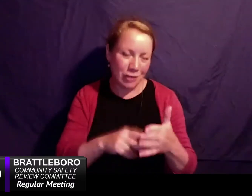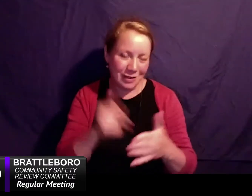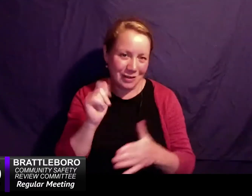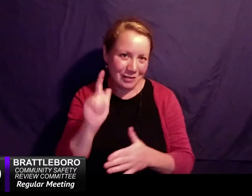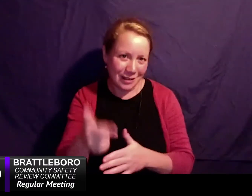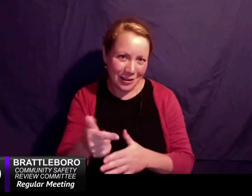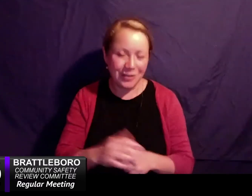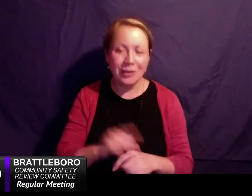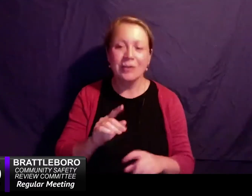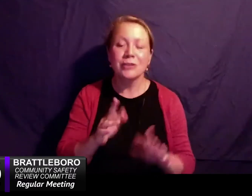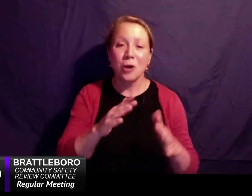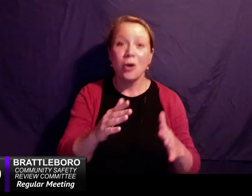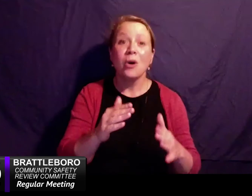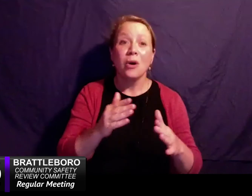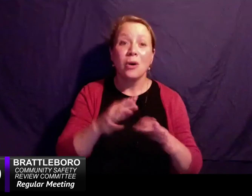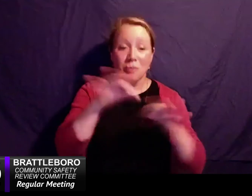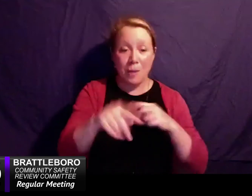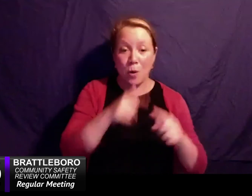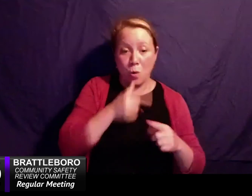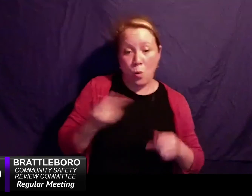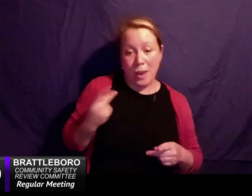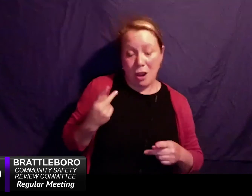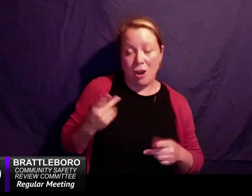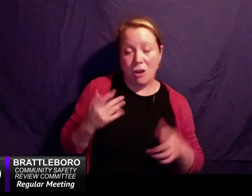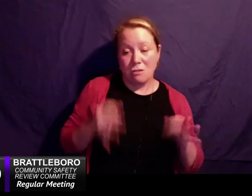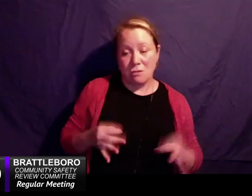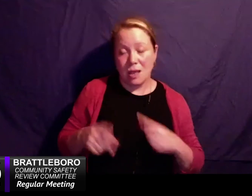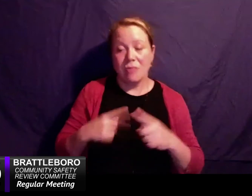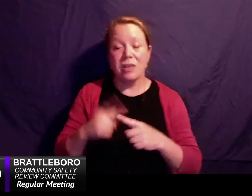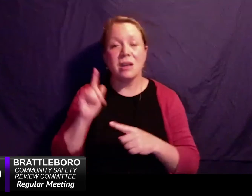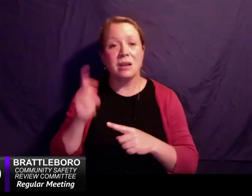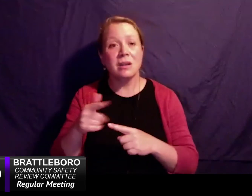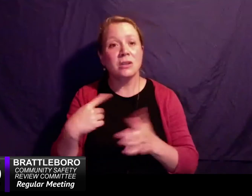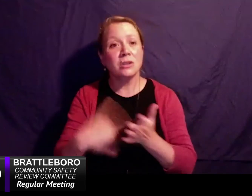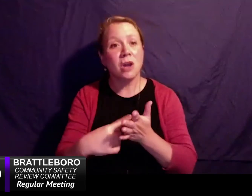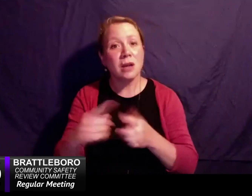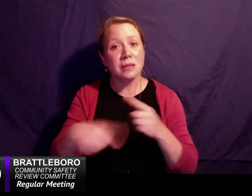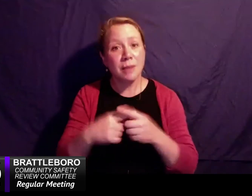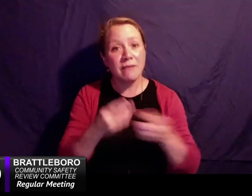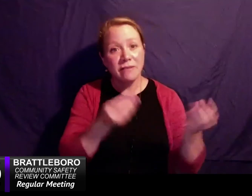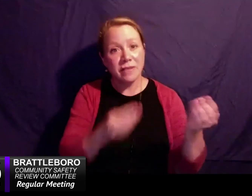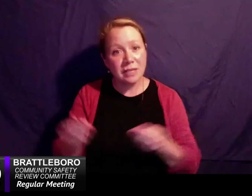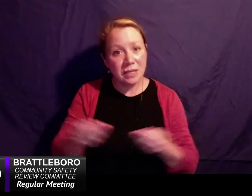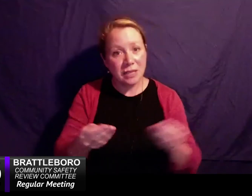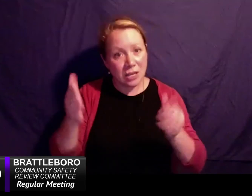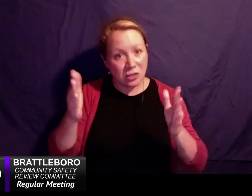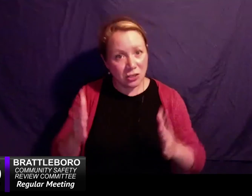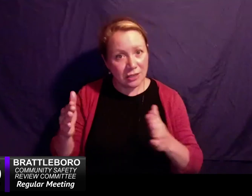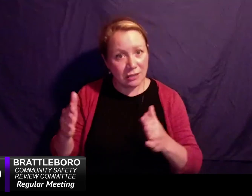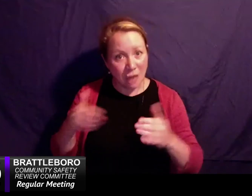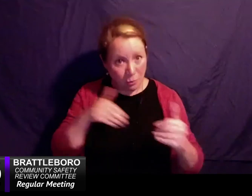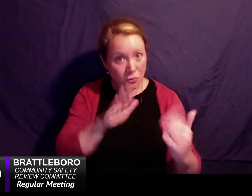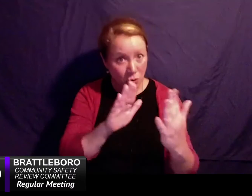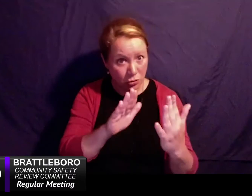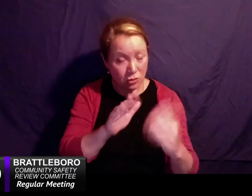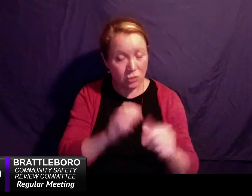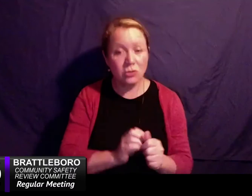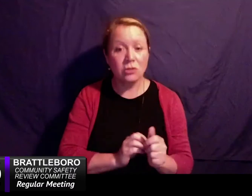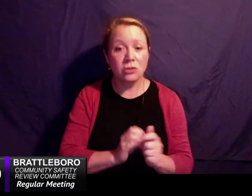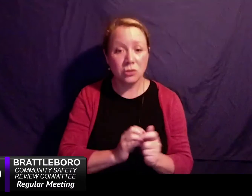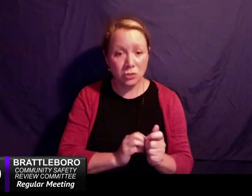But it also talks about our facilitation strategy, which